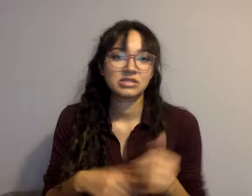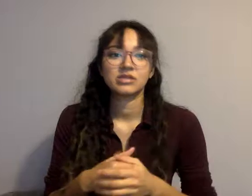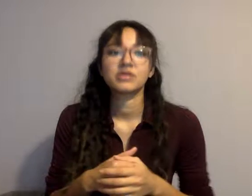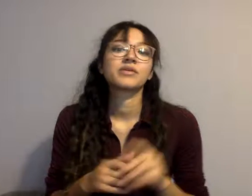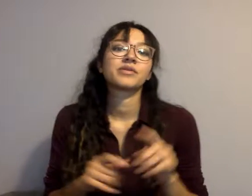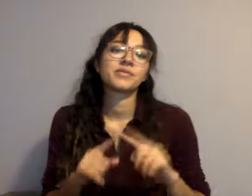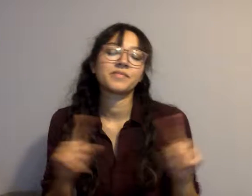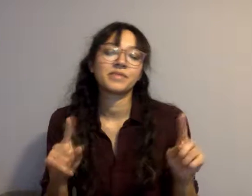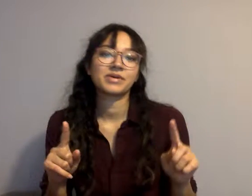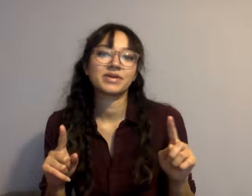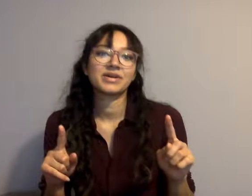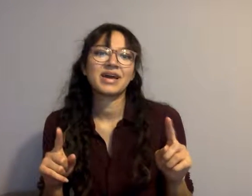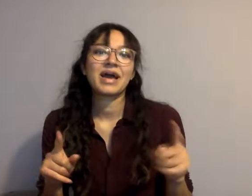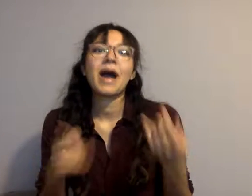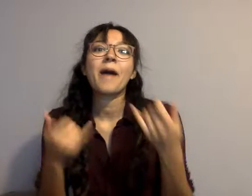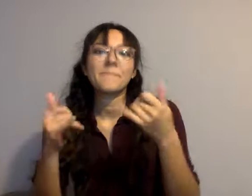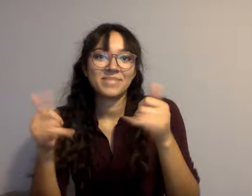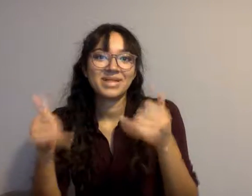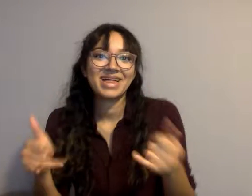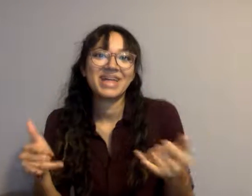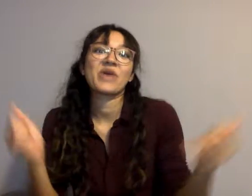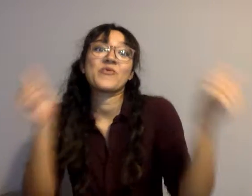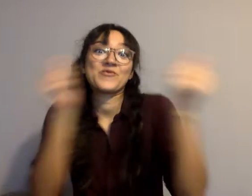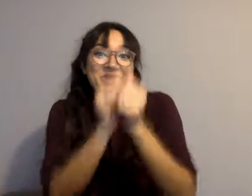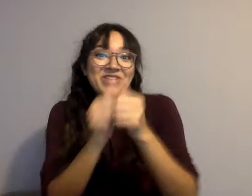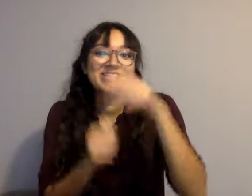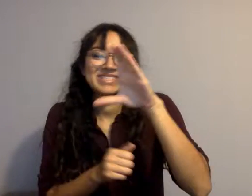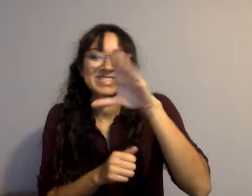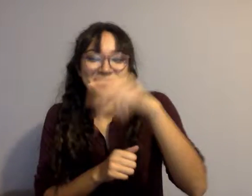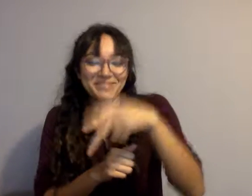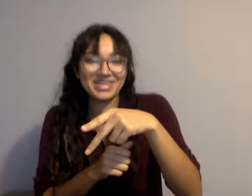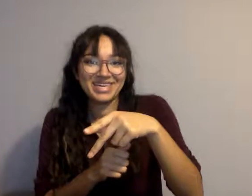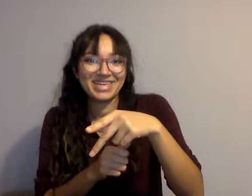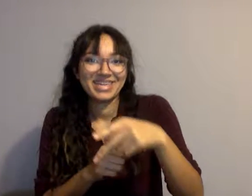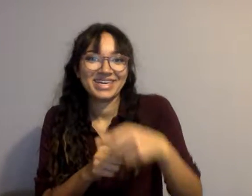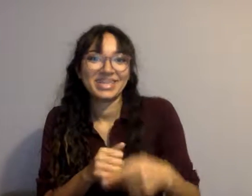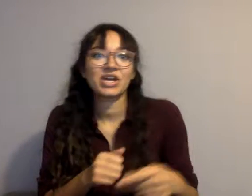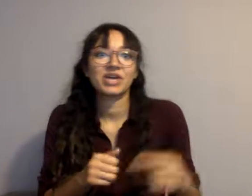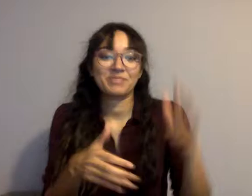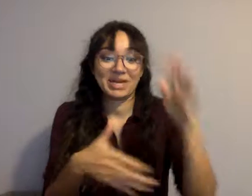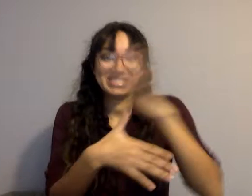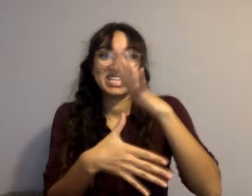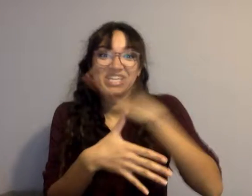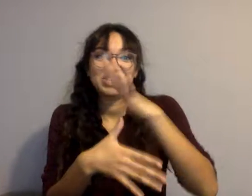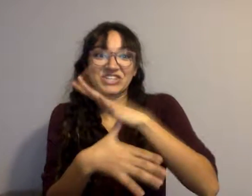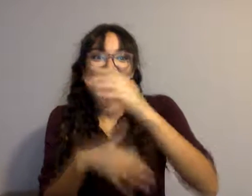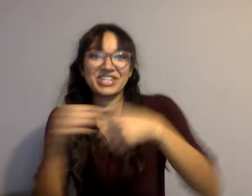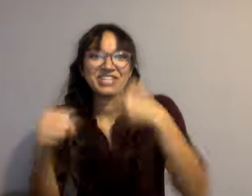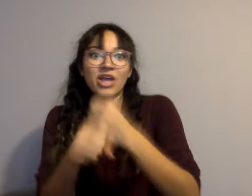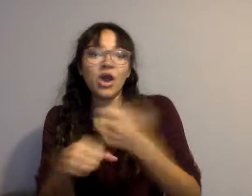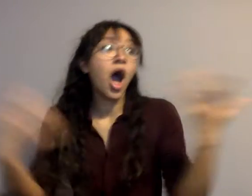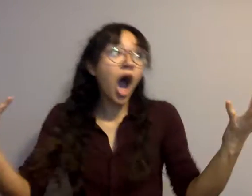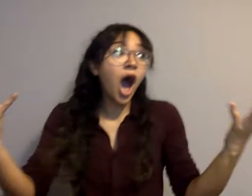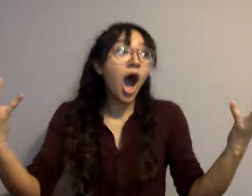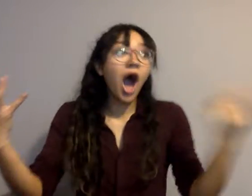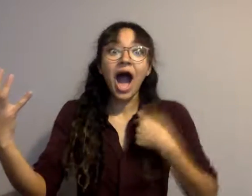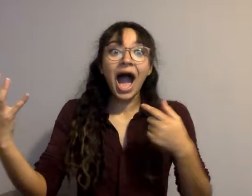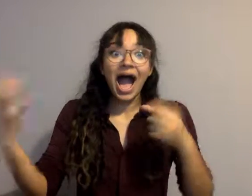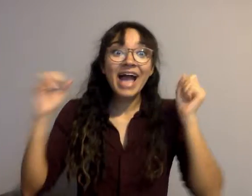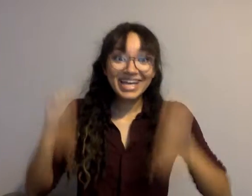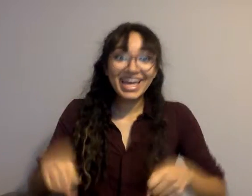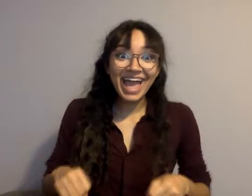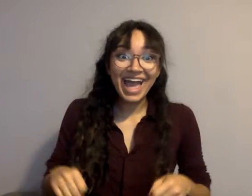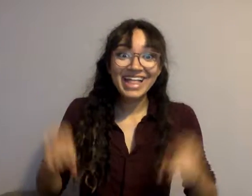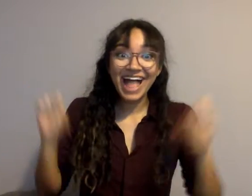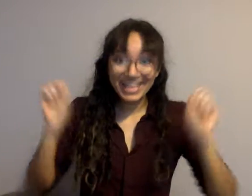a girl with CP. I was a girl with CP. So I start shouting from the rooftops, I'm finally gonna get